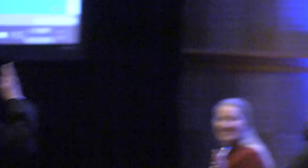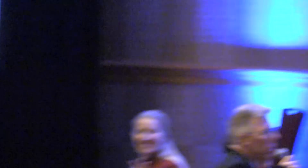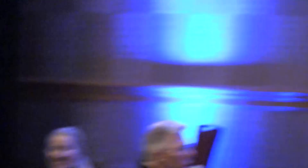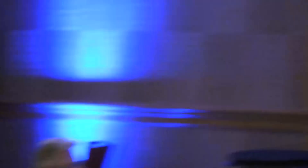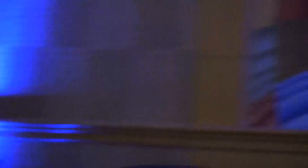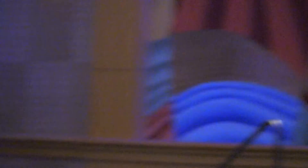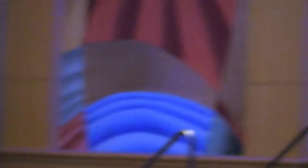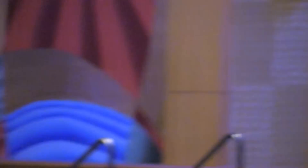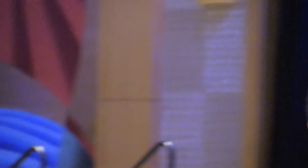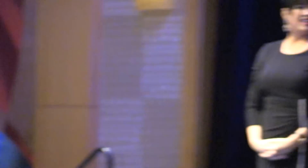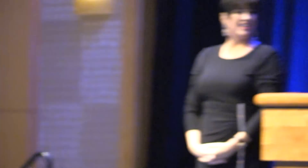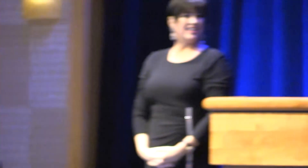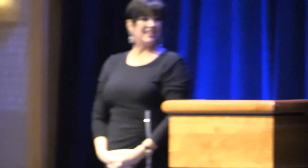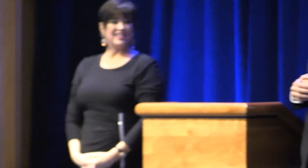Jim House.